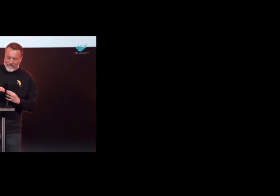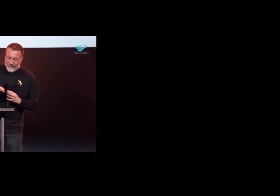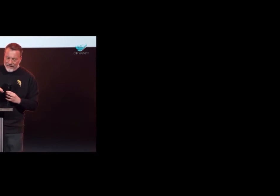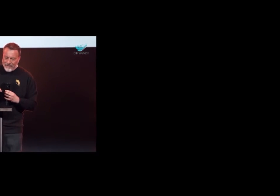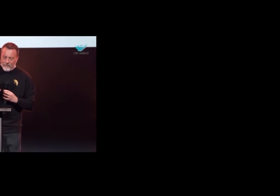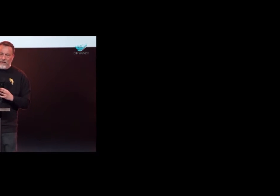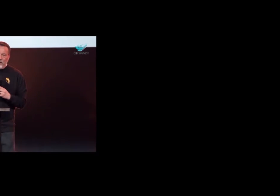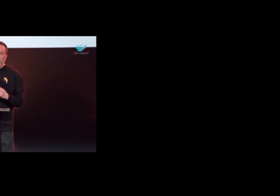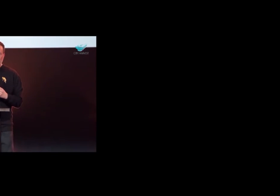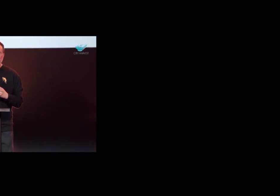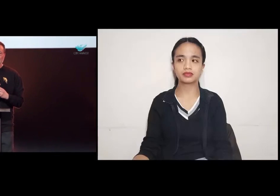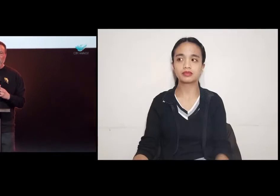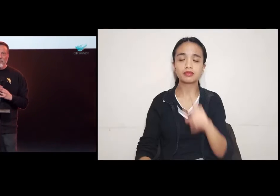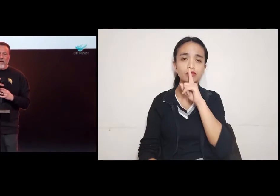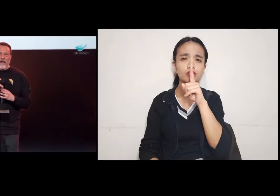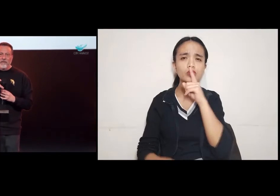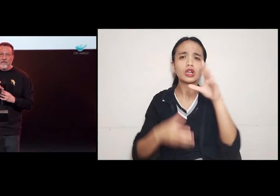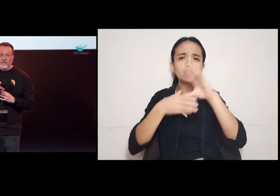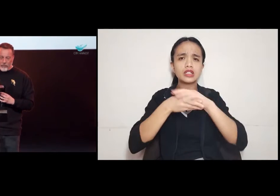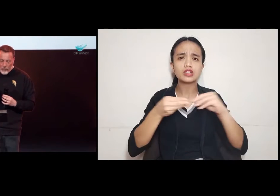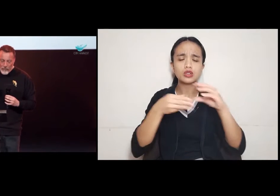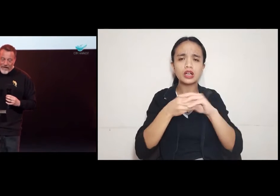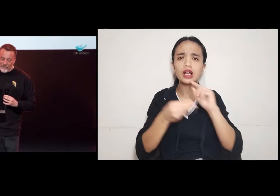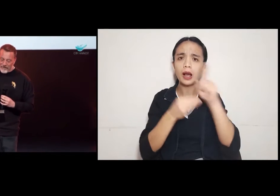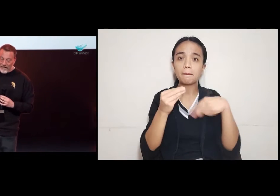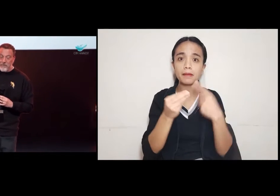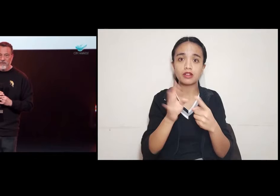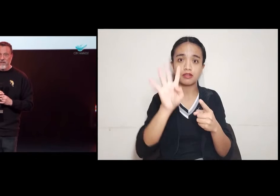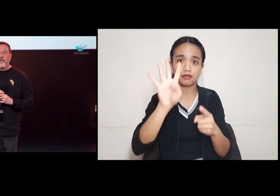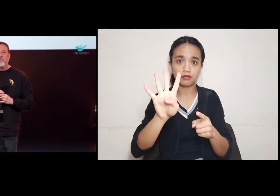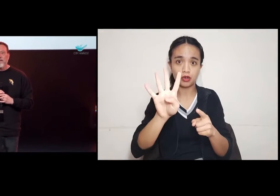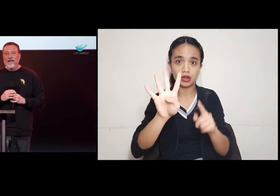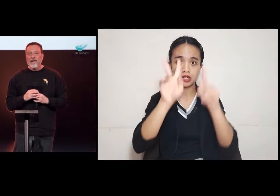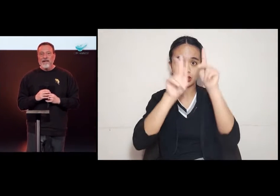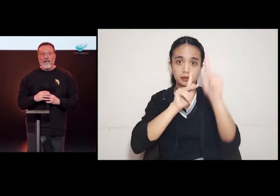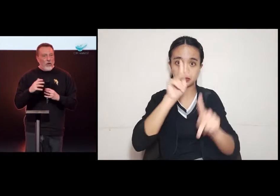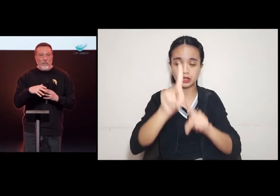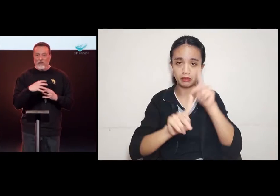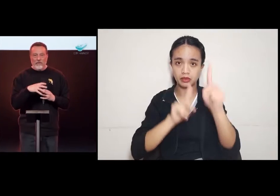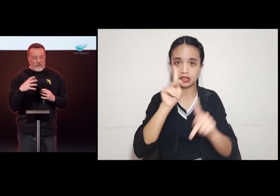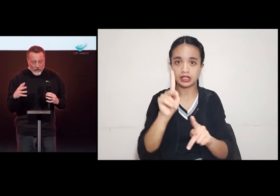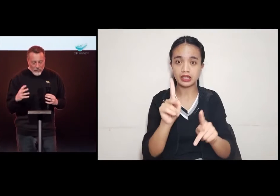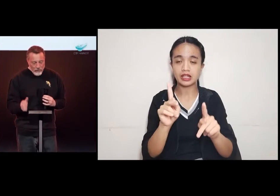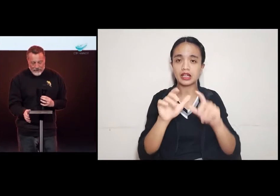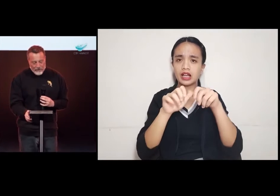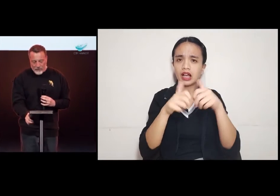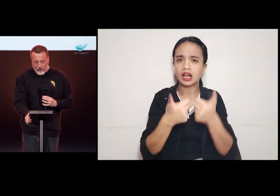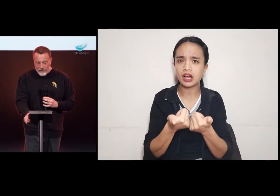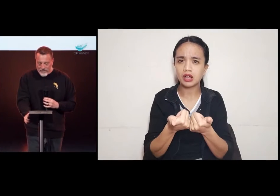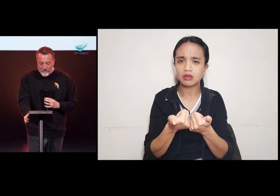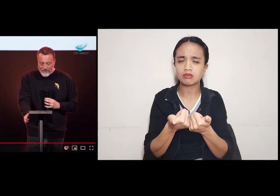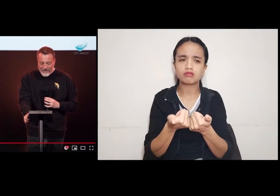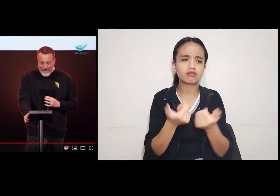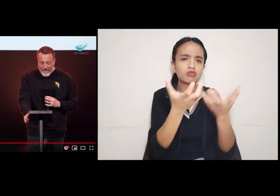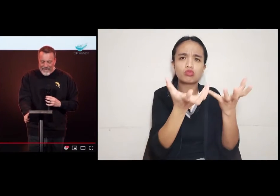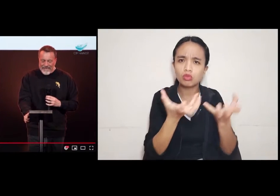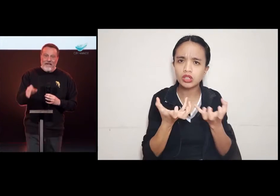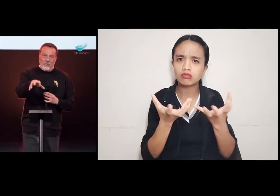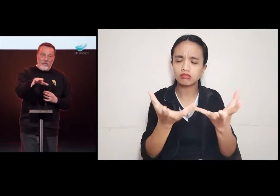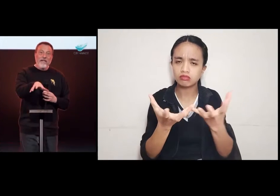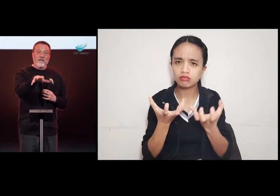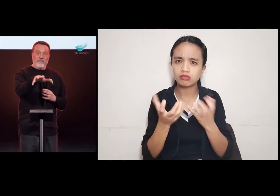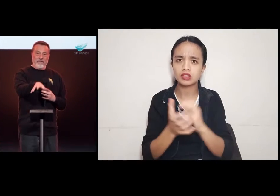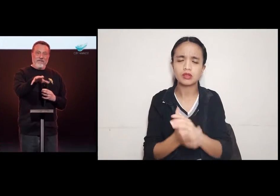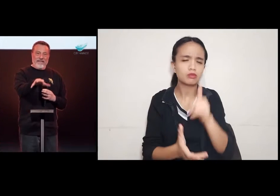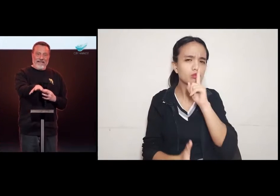It's a peculiar story about four men with leprosy in a moment of incredible desperation. And I